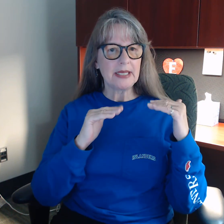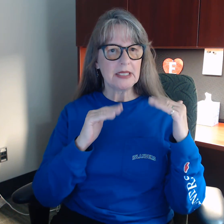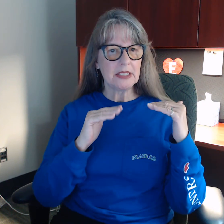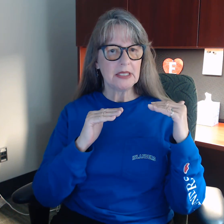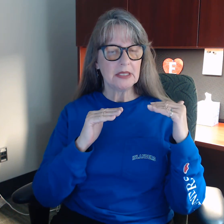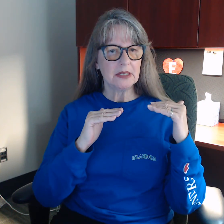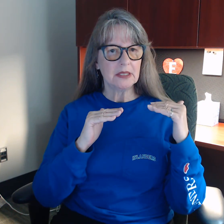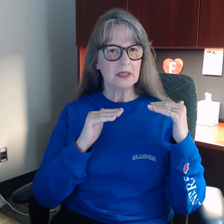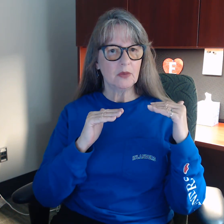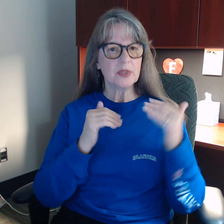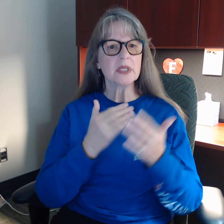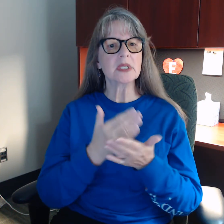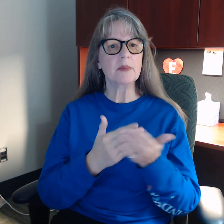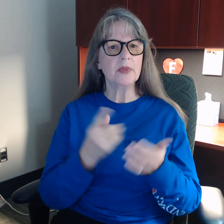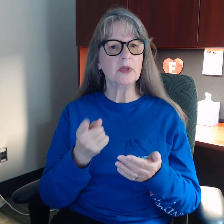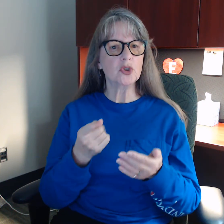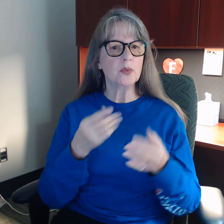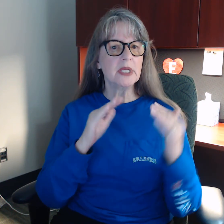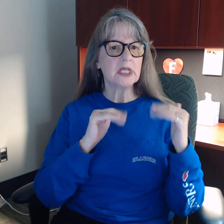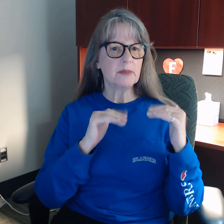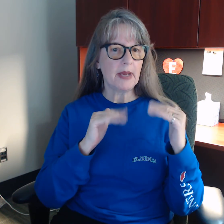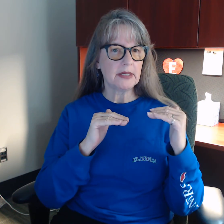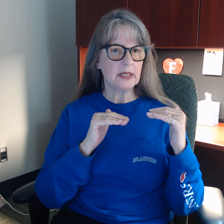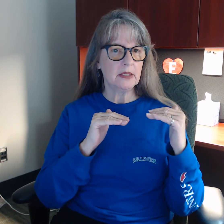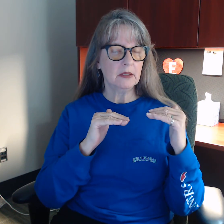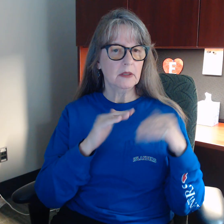expected? Was this something that you expected?